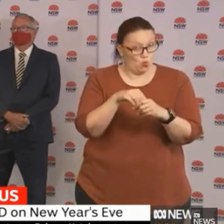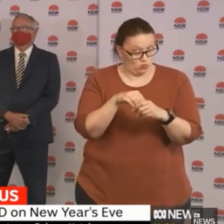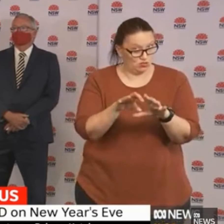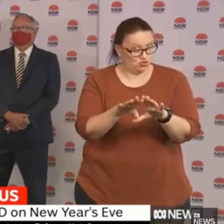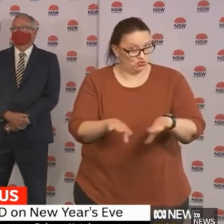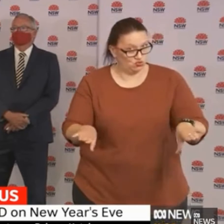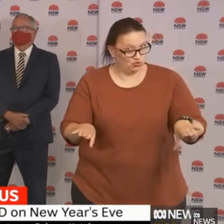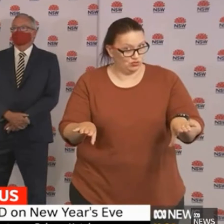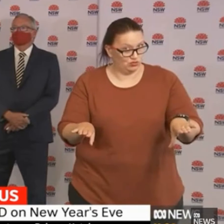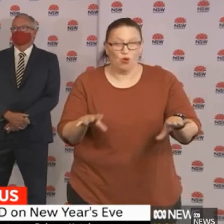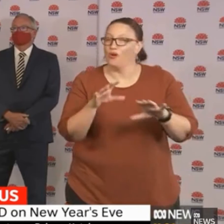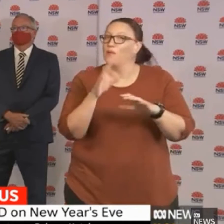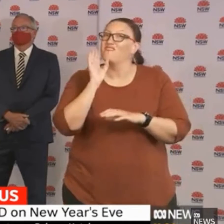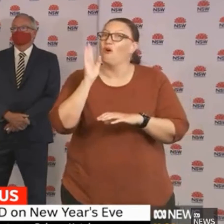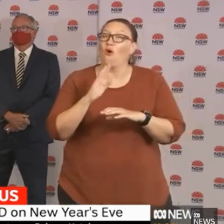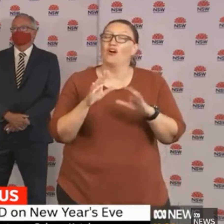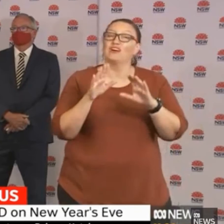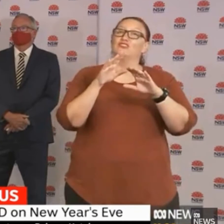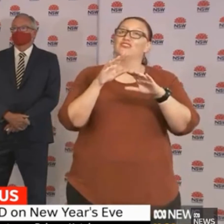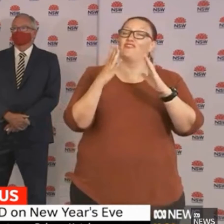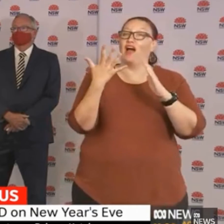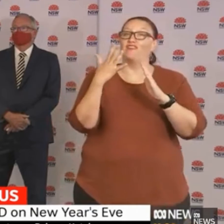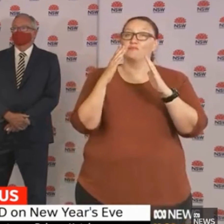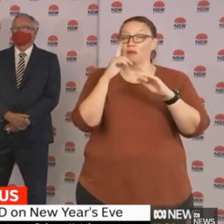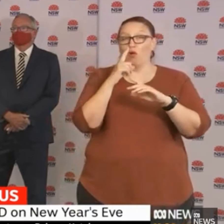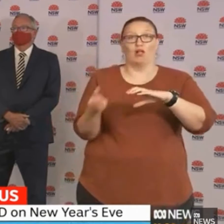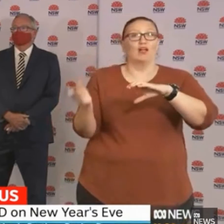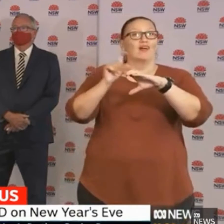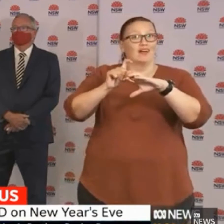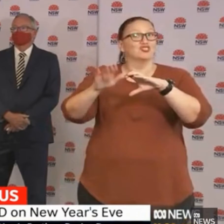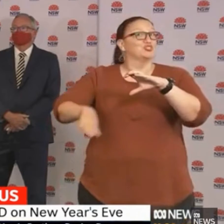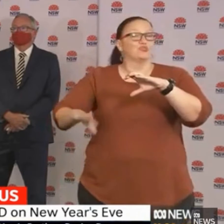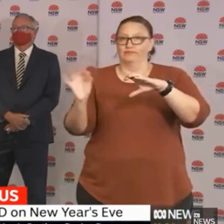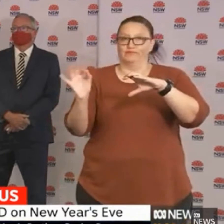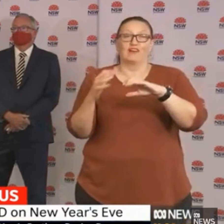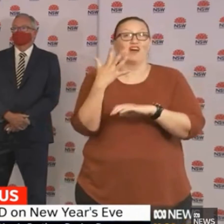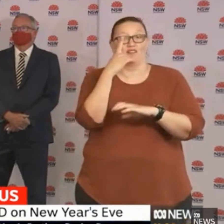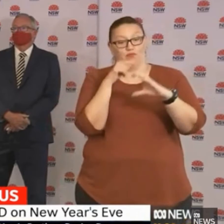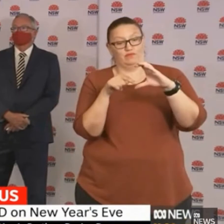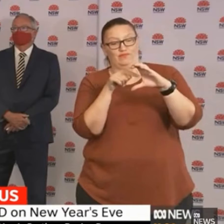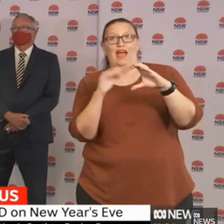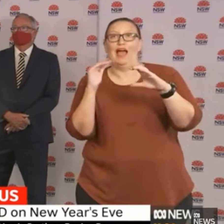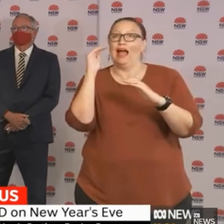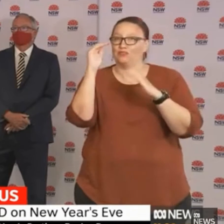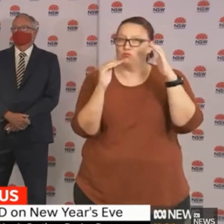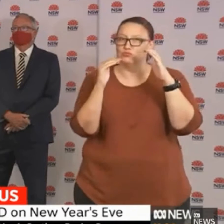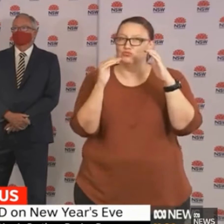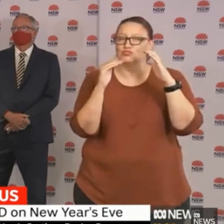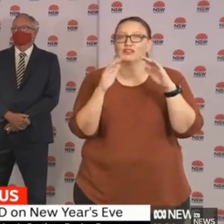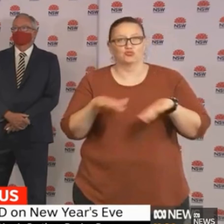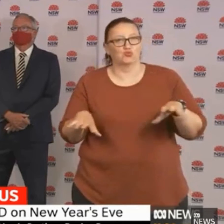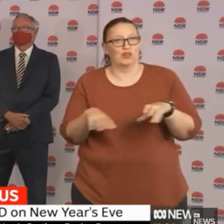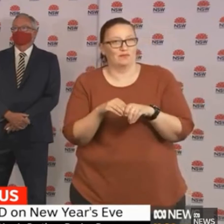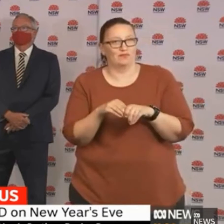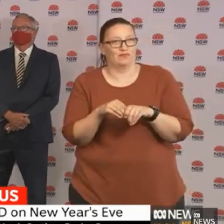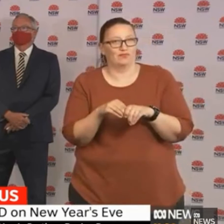they have to be from the northern zone. They have to be from north of the Narrabeen Bridge and west and east of the Baha Temple. So please